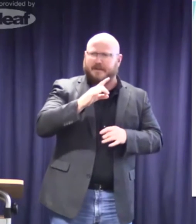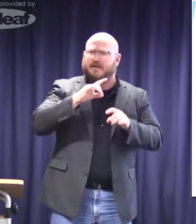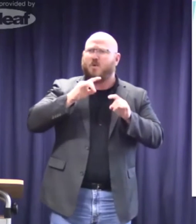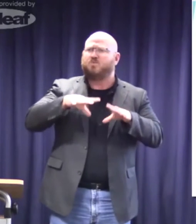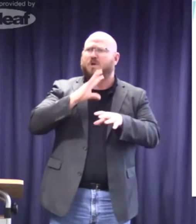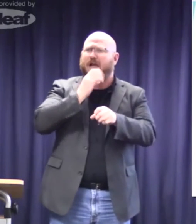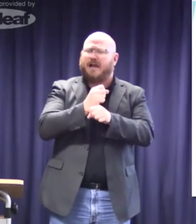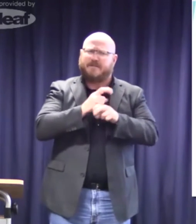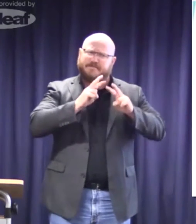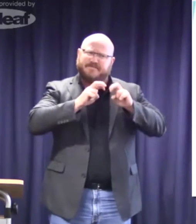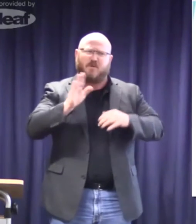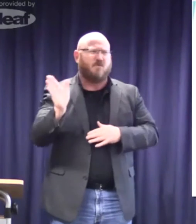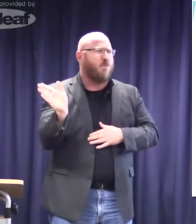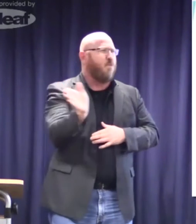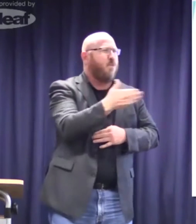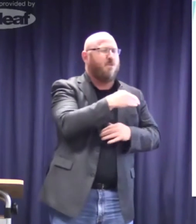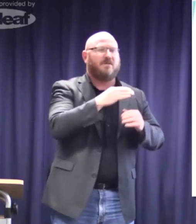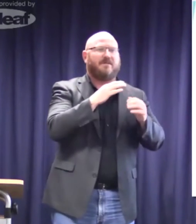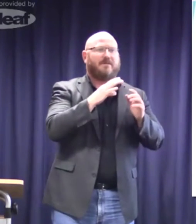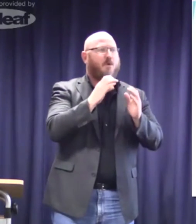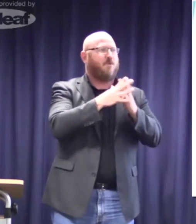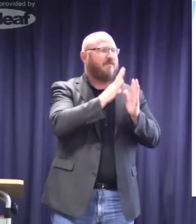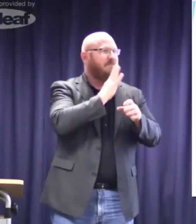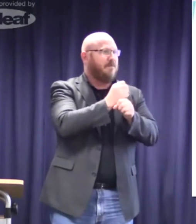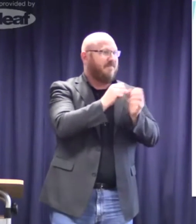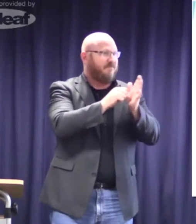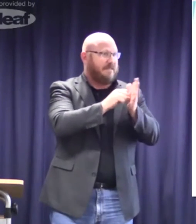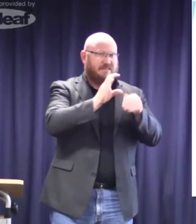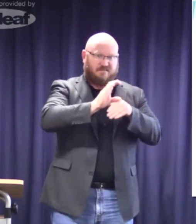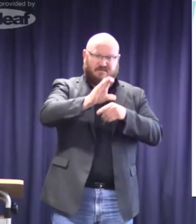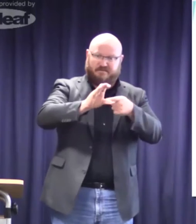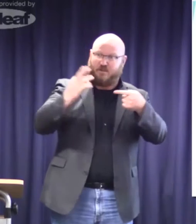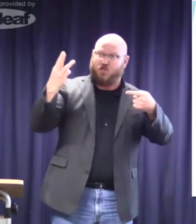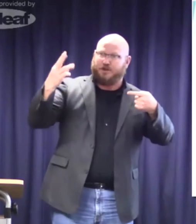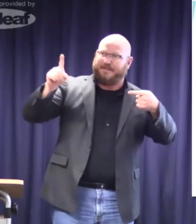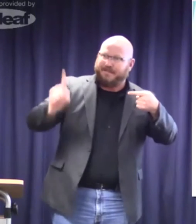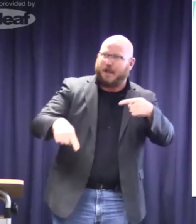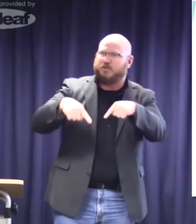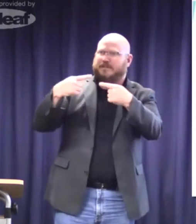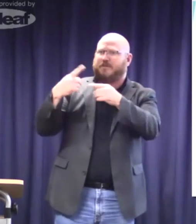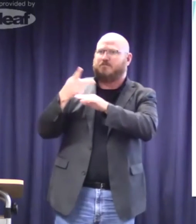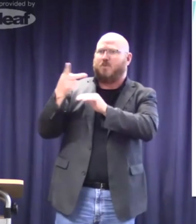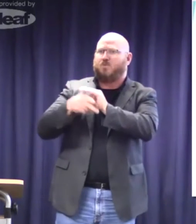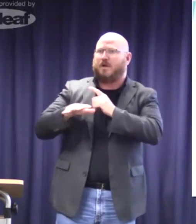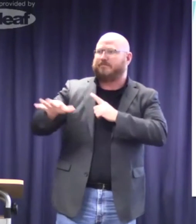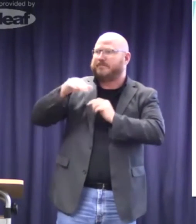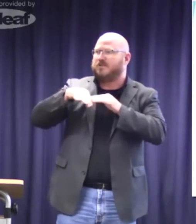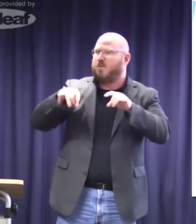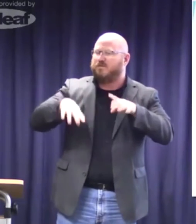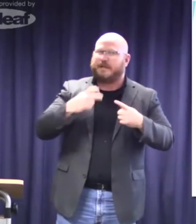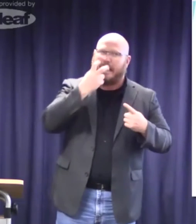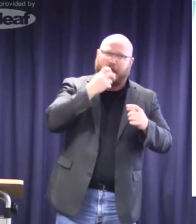In 2011, NDIS and NDIA received some cuts. they were launched.